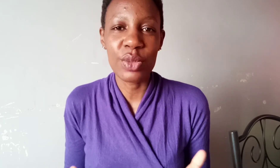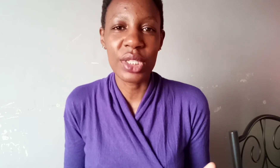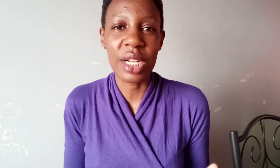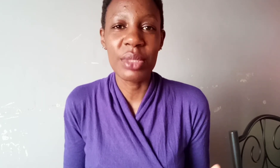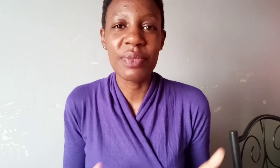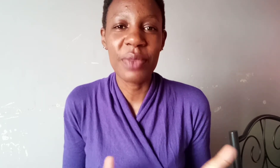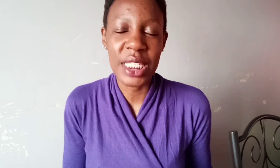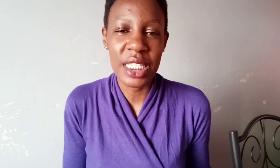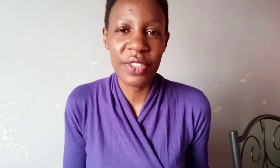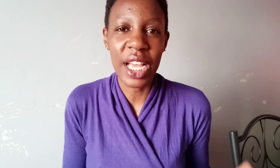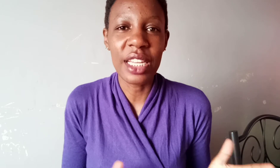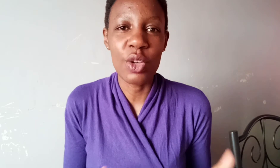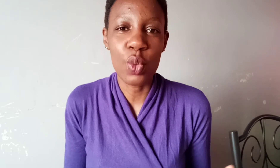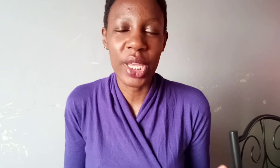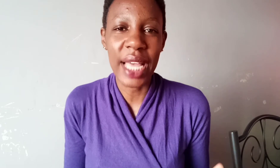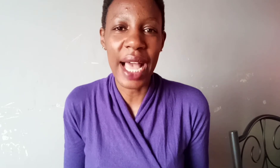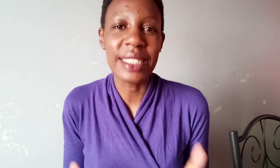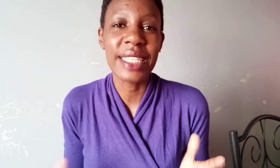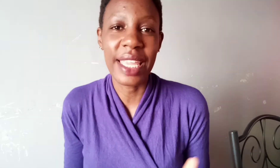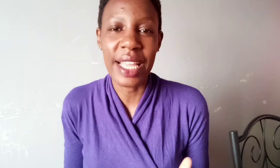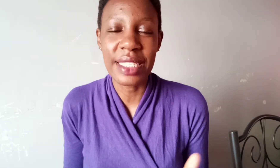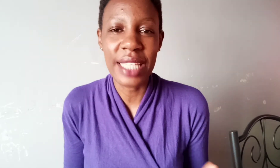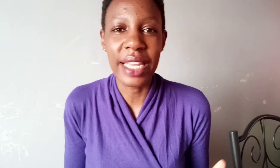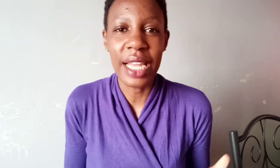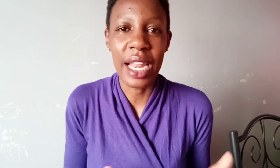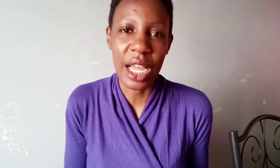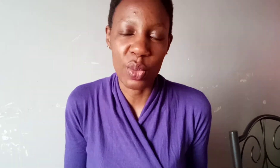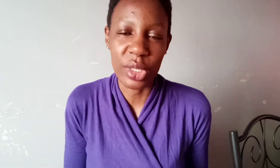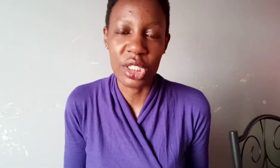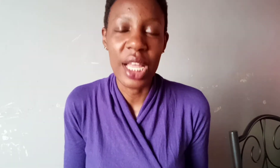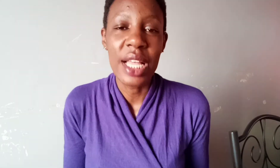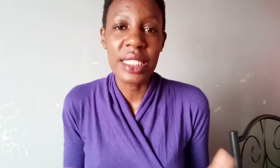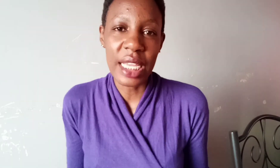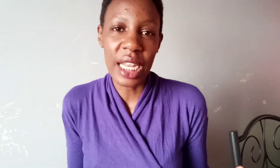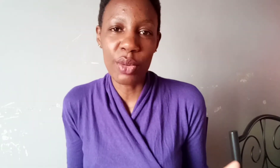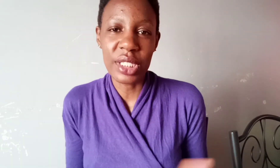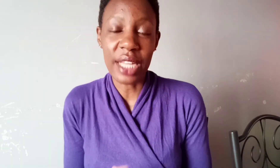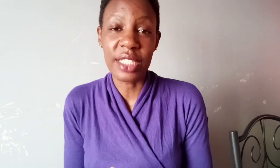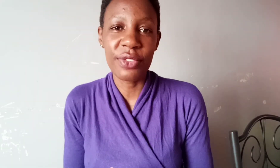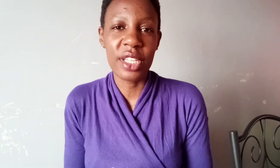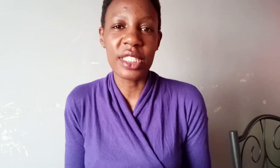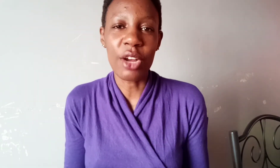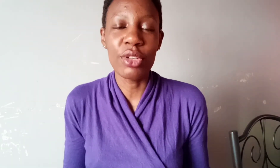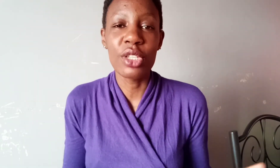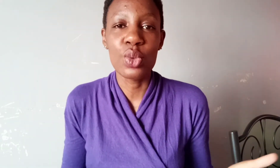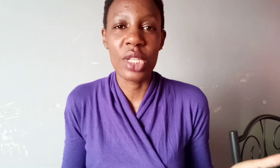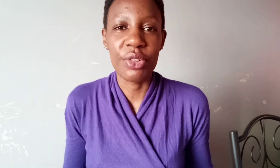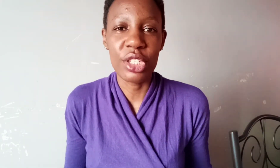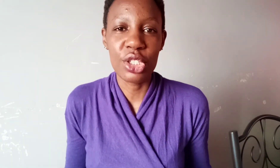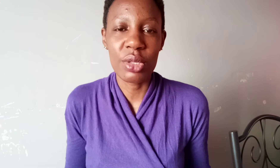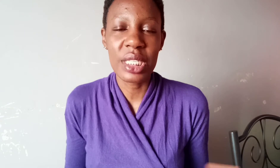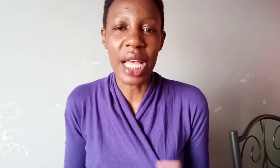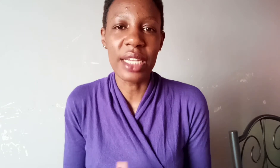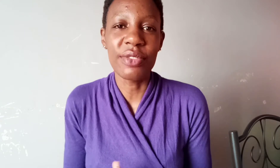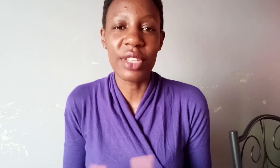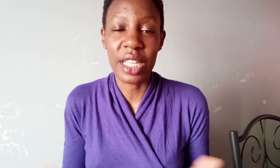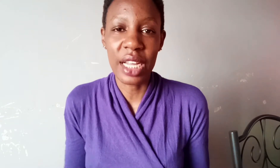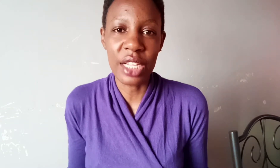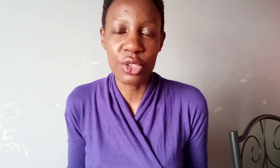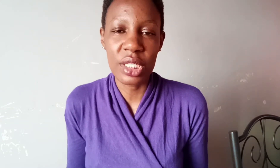shall be specifically looking at Kenyan Sign Language. Sign language are different according to the regions and even the countries,